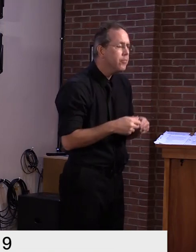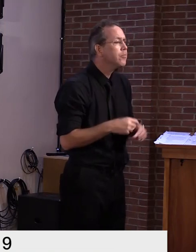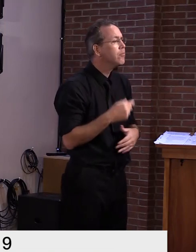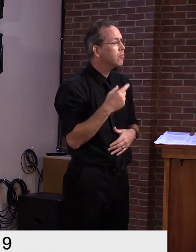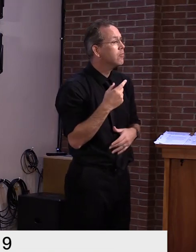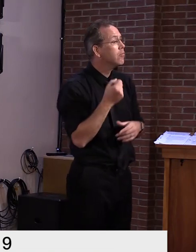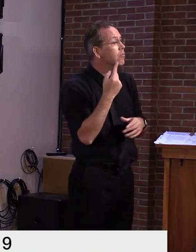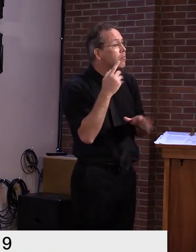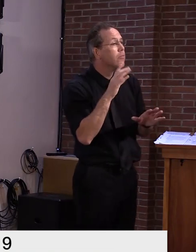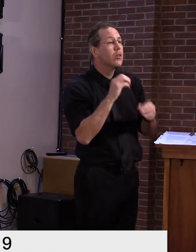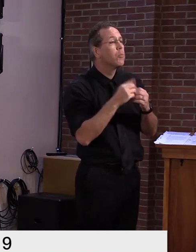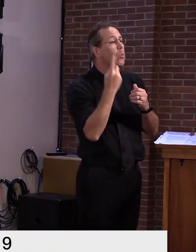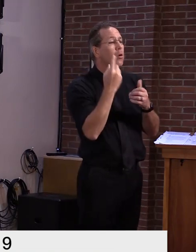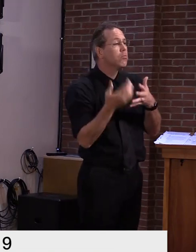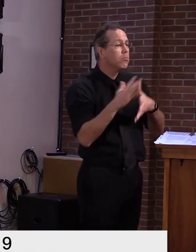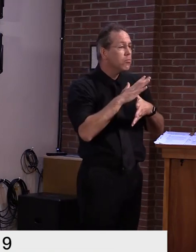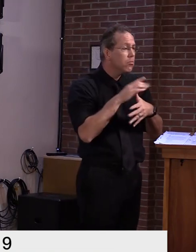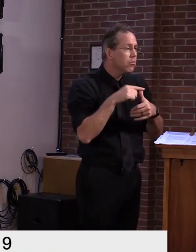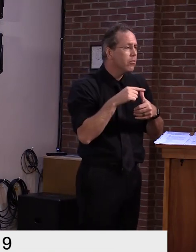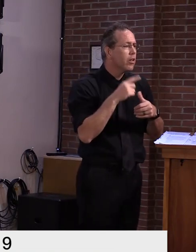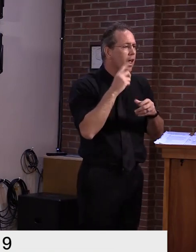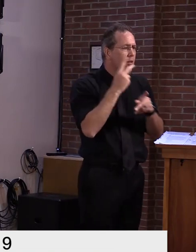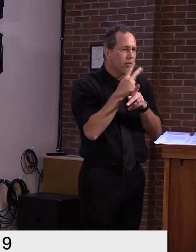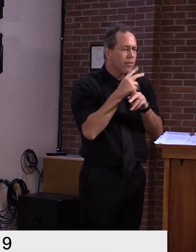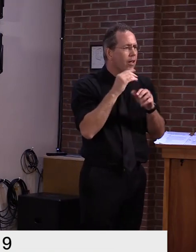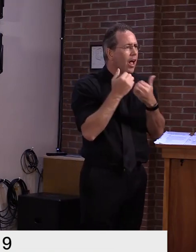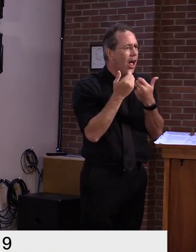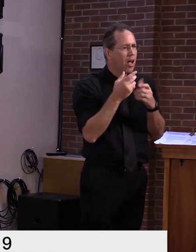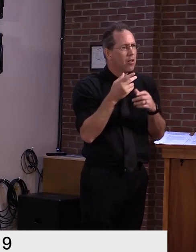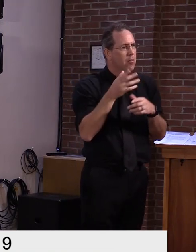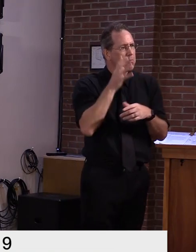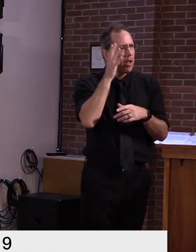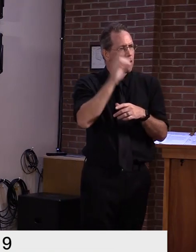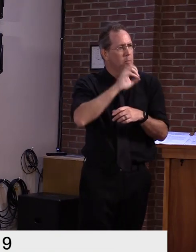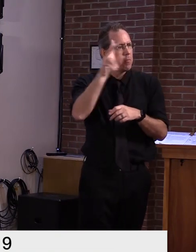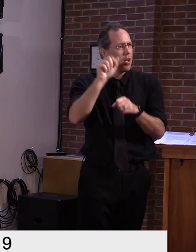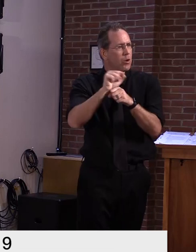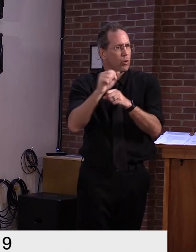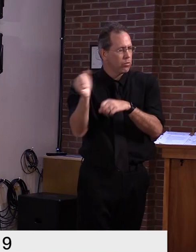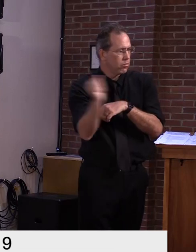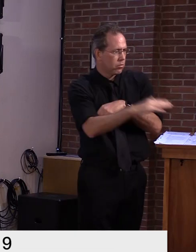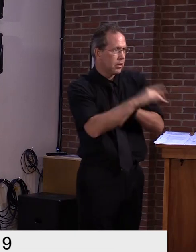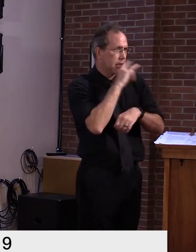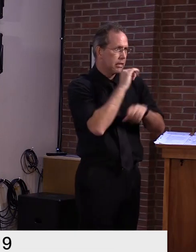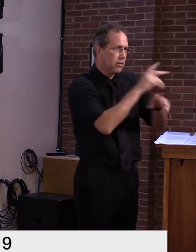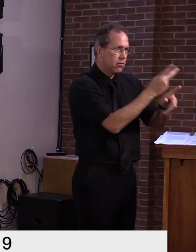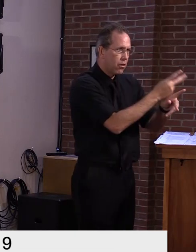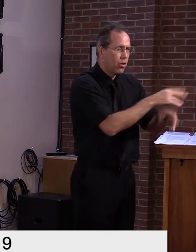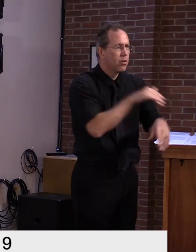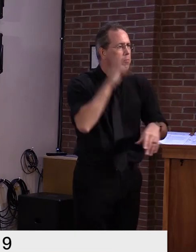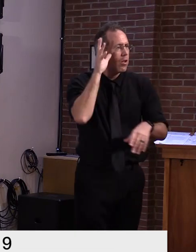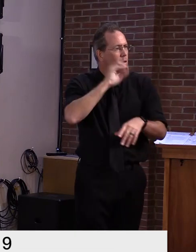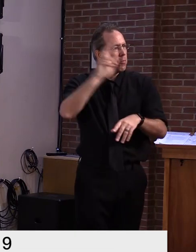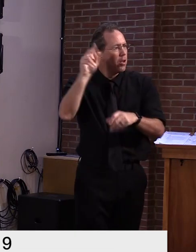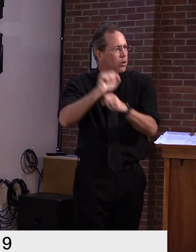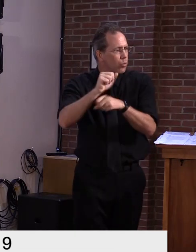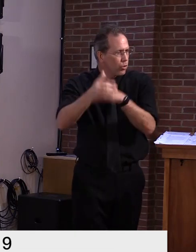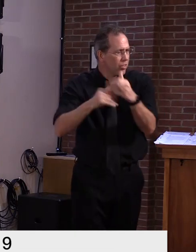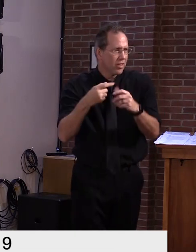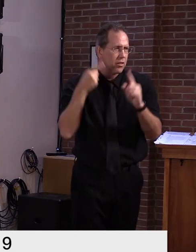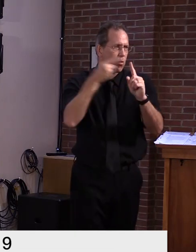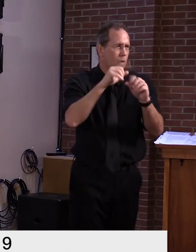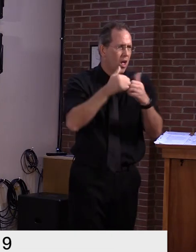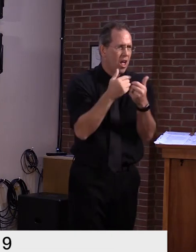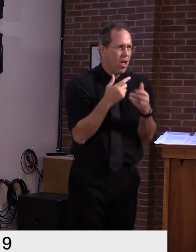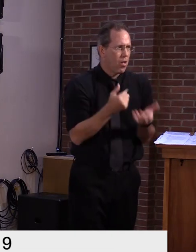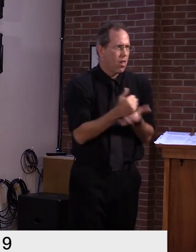provide themselves with a living and make it to work. And second of all, to make sure we have an opportunity here to